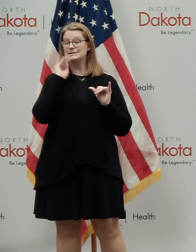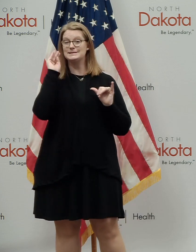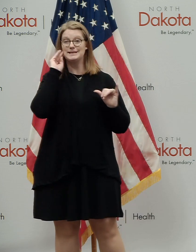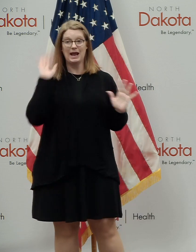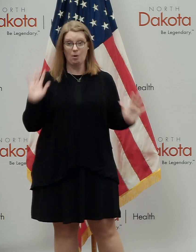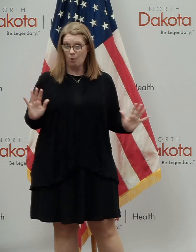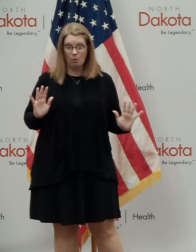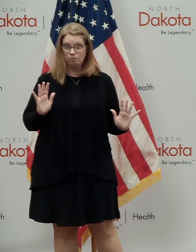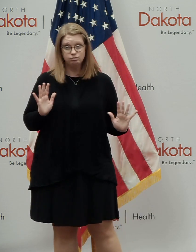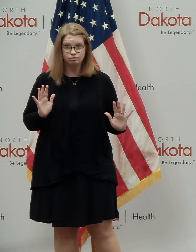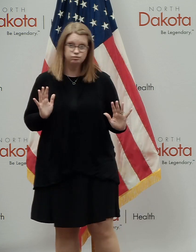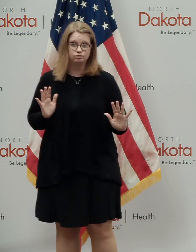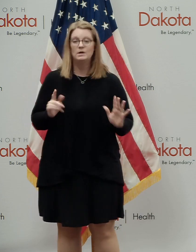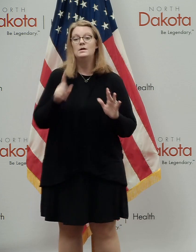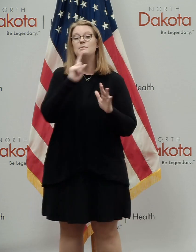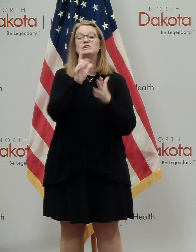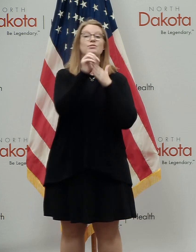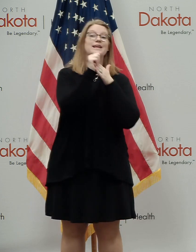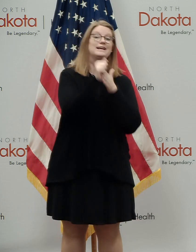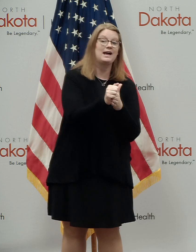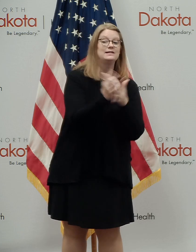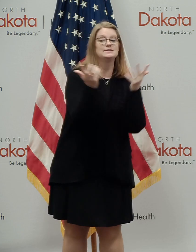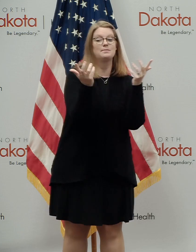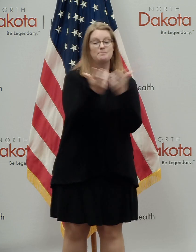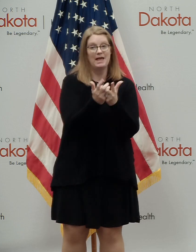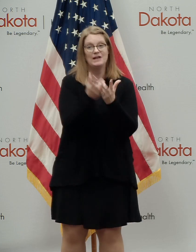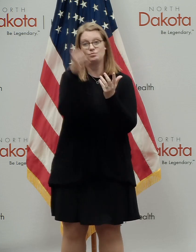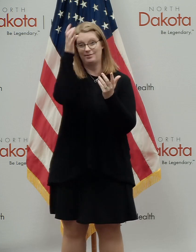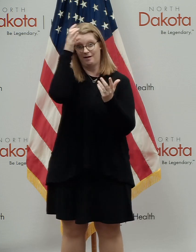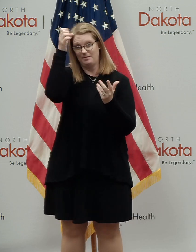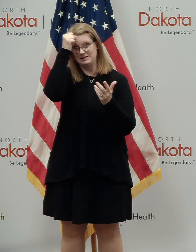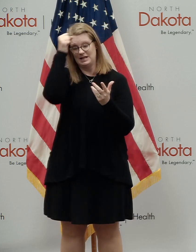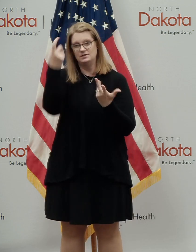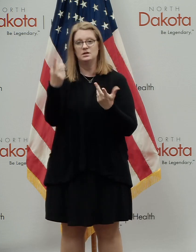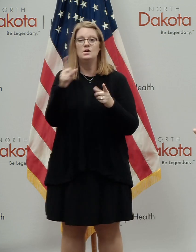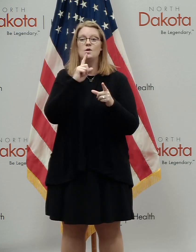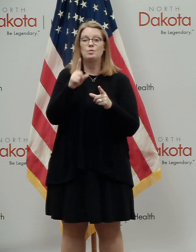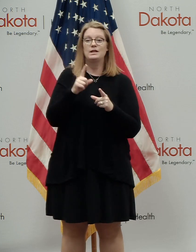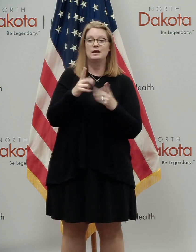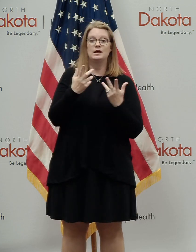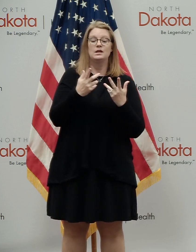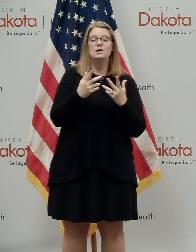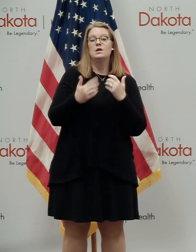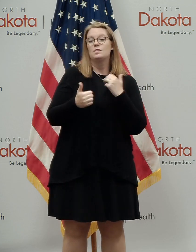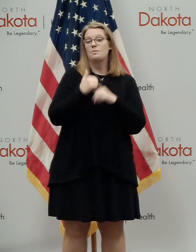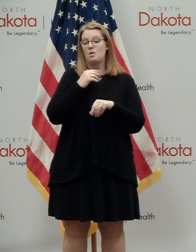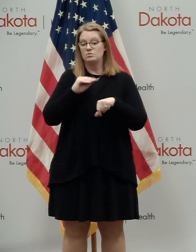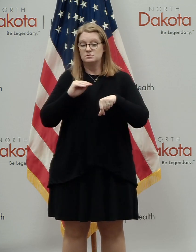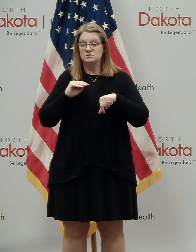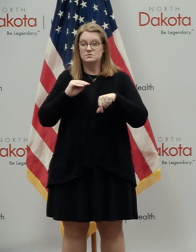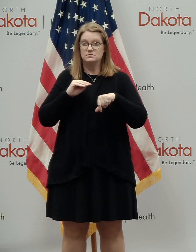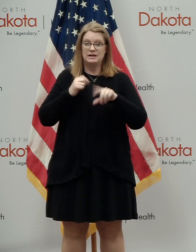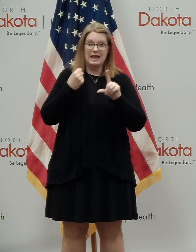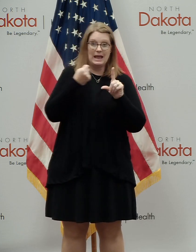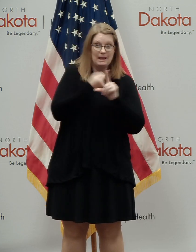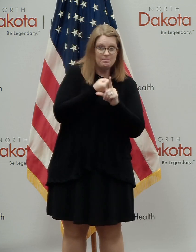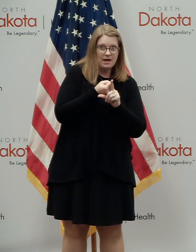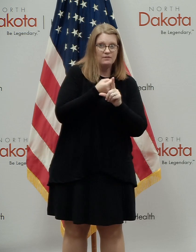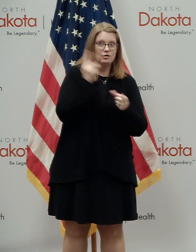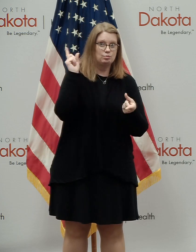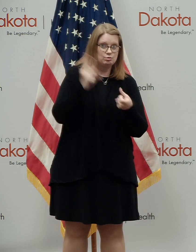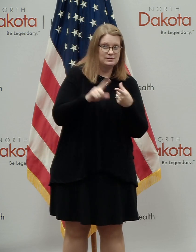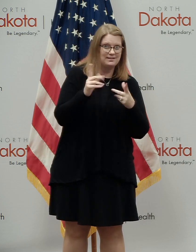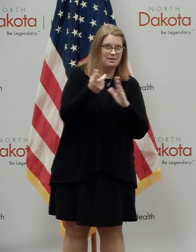common sense approach with the least amount of restriction on businesses and the most amount of impact on reducing transmissible